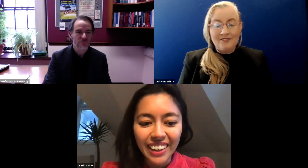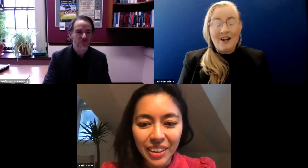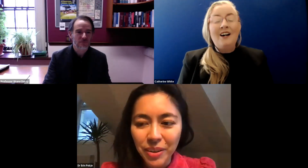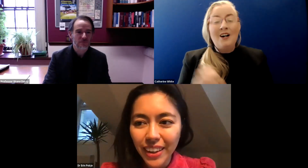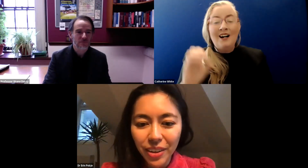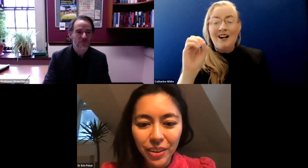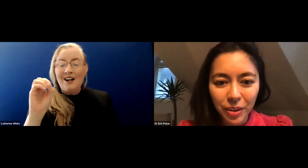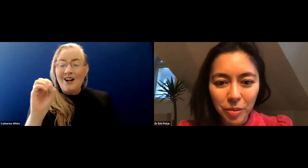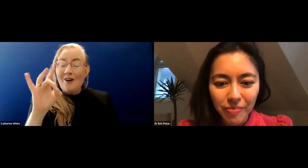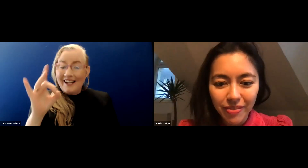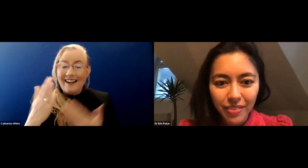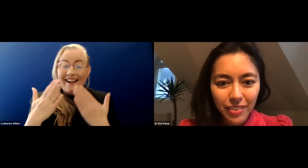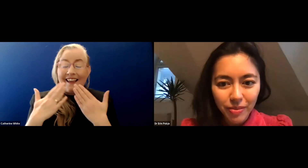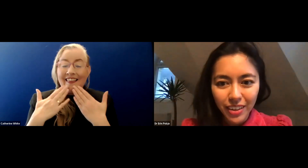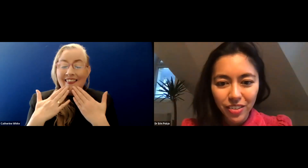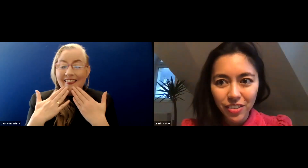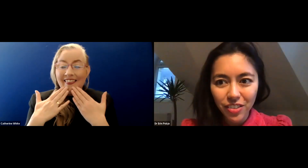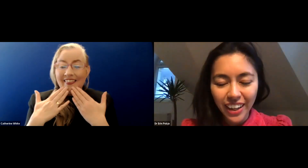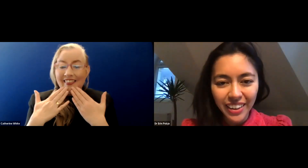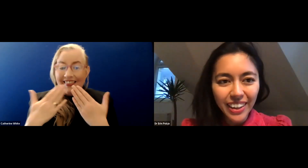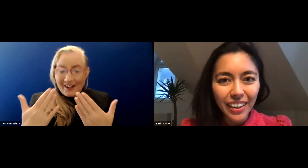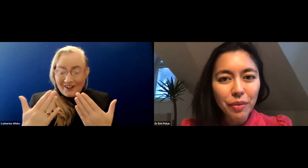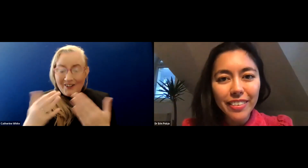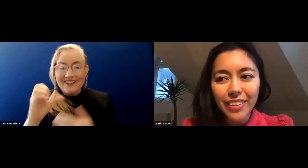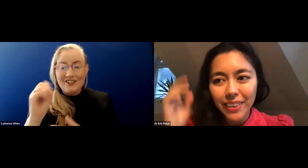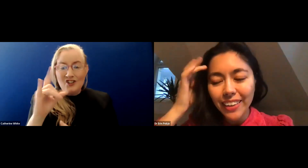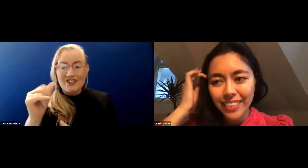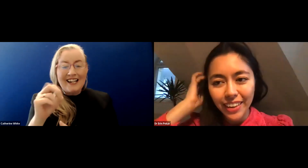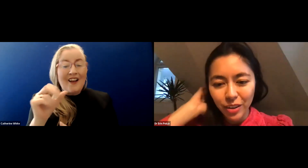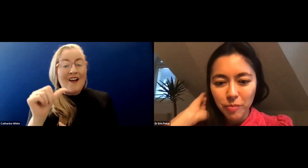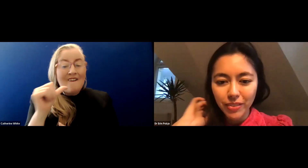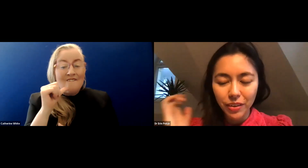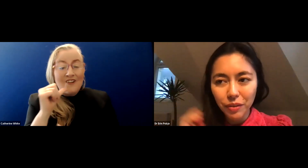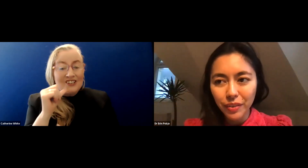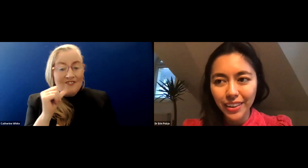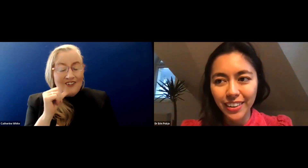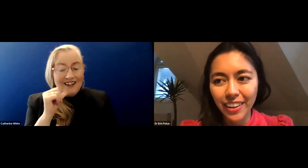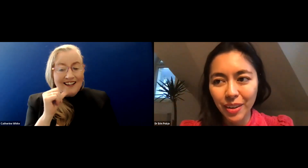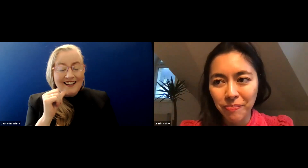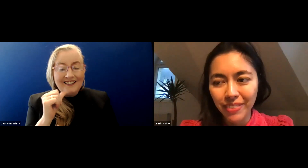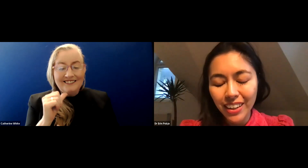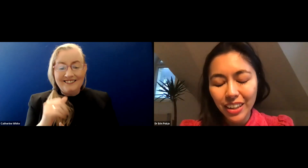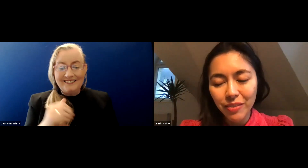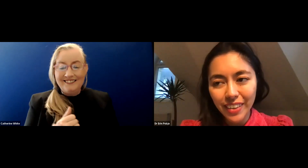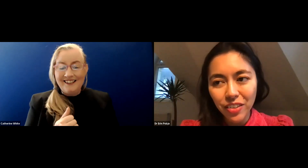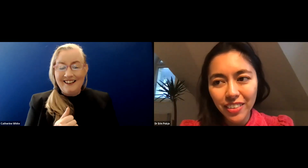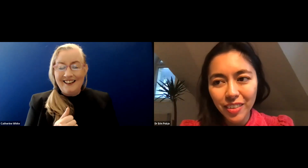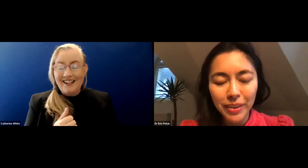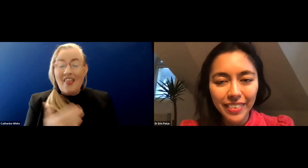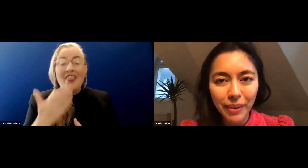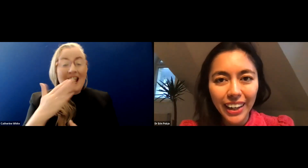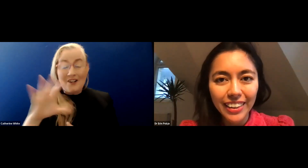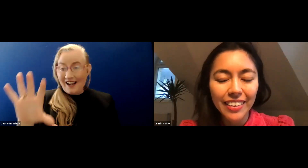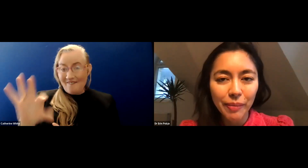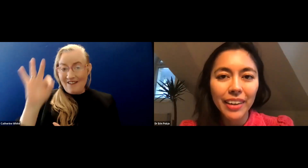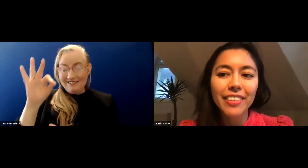Okay, thank you, Shane. First of all, I would like to thank you for the invitation to